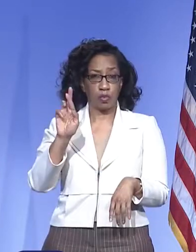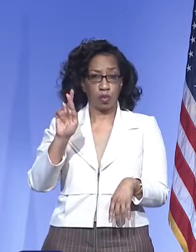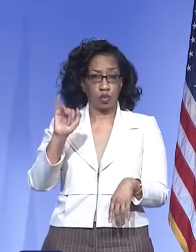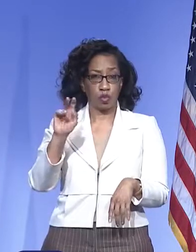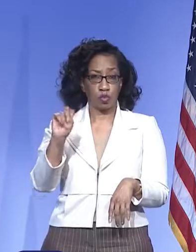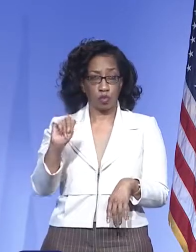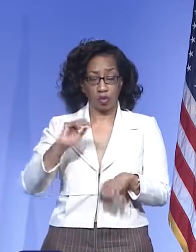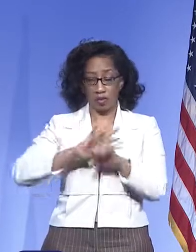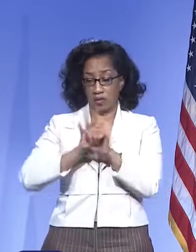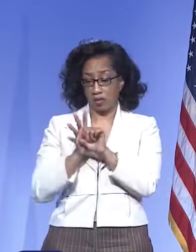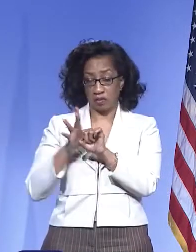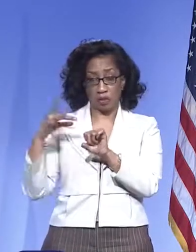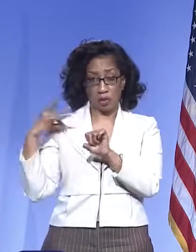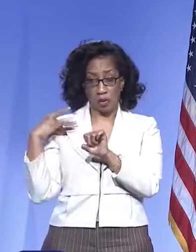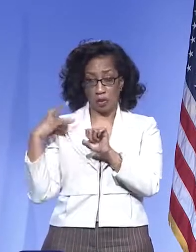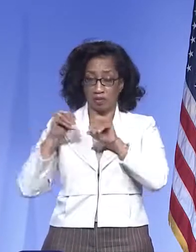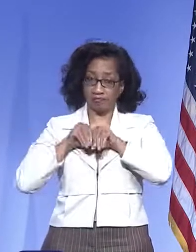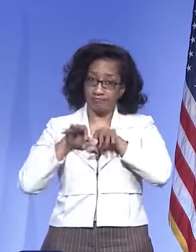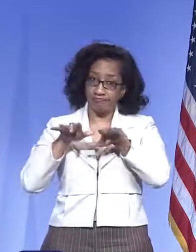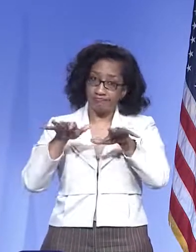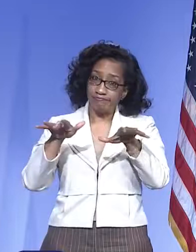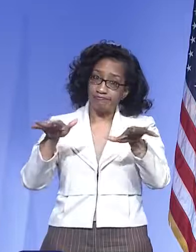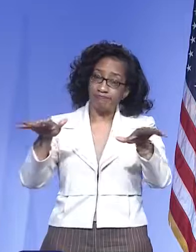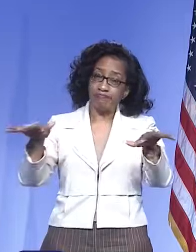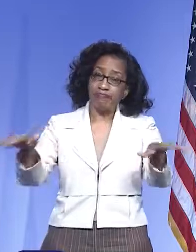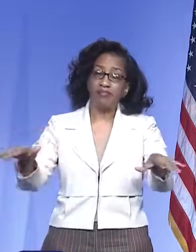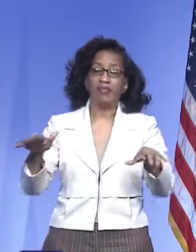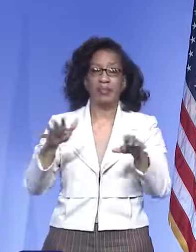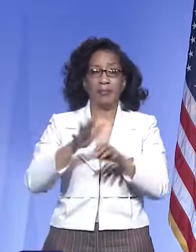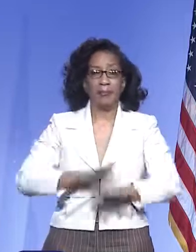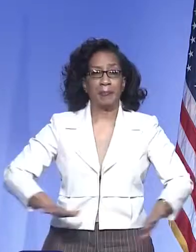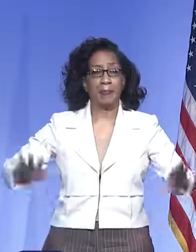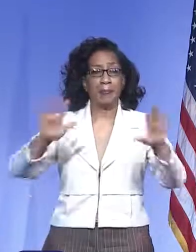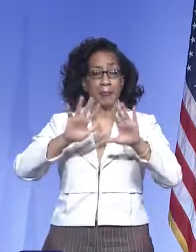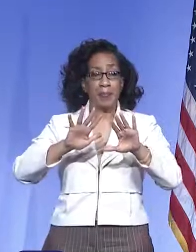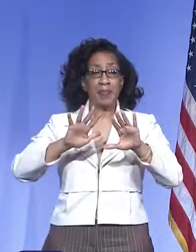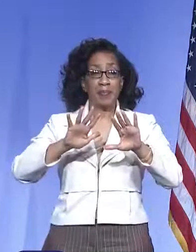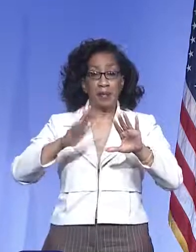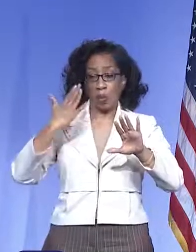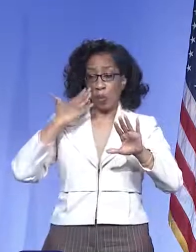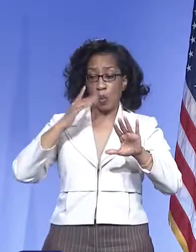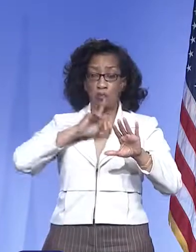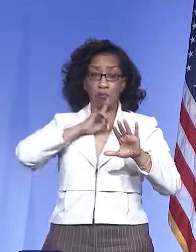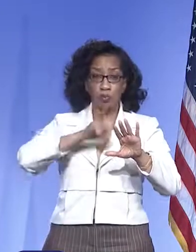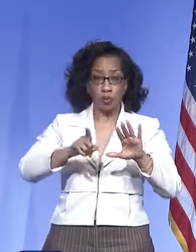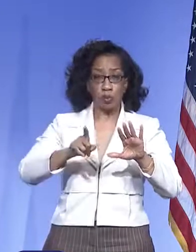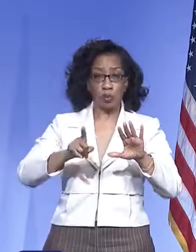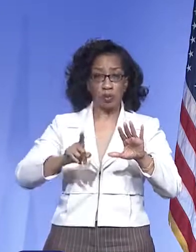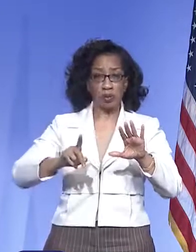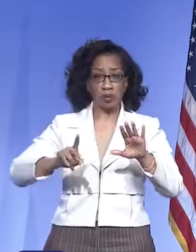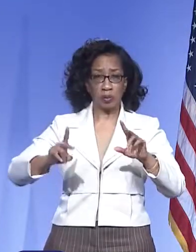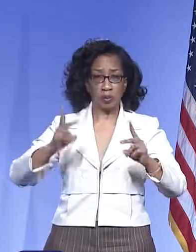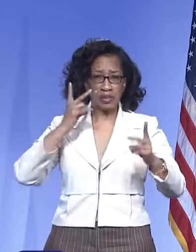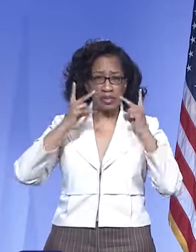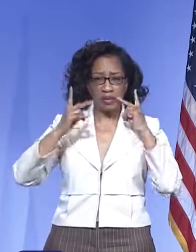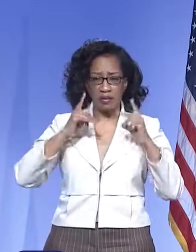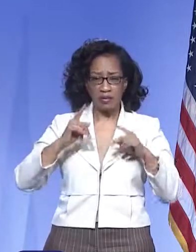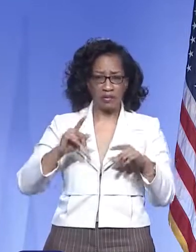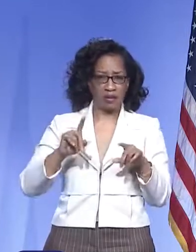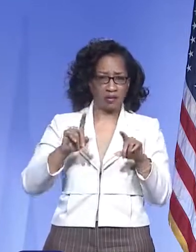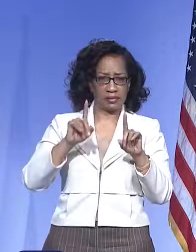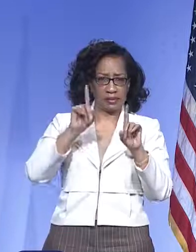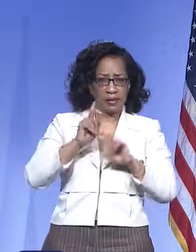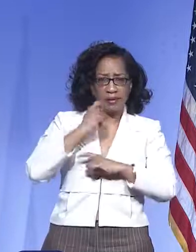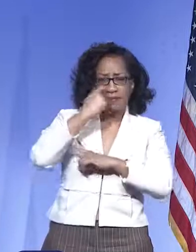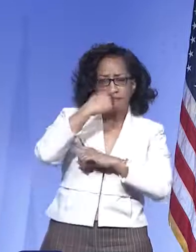know that that is the case because of the screening and sequencing that has gone on at the UT Health